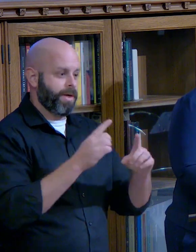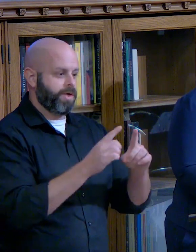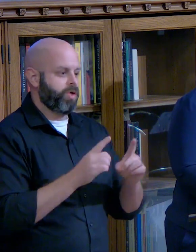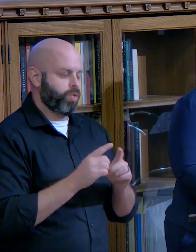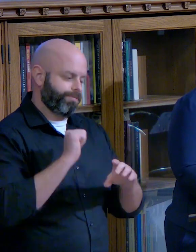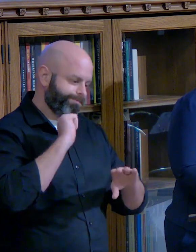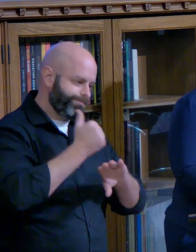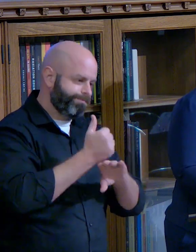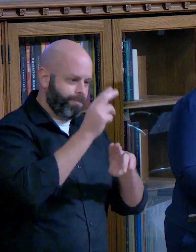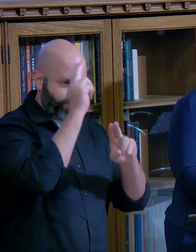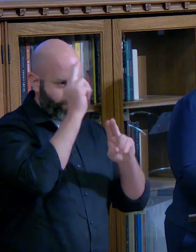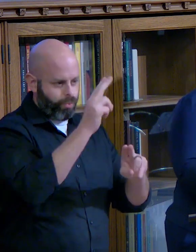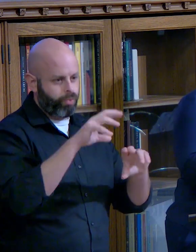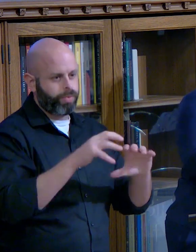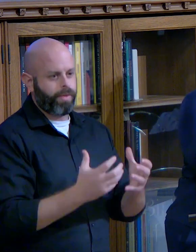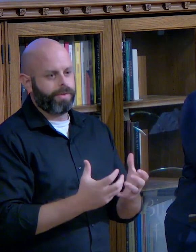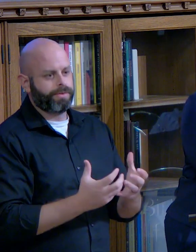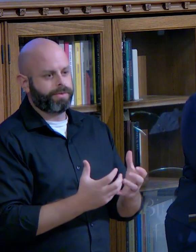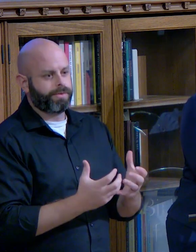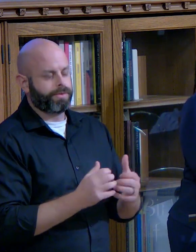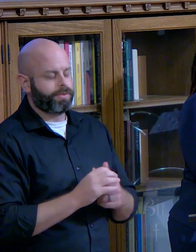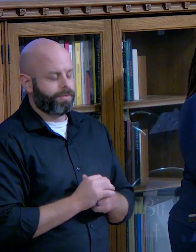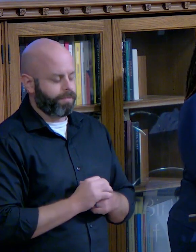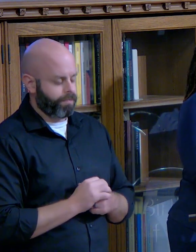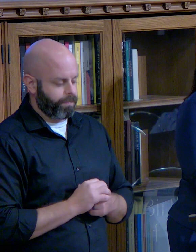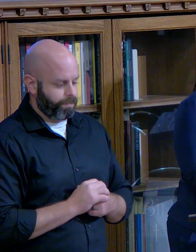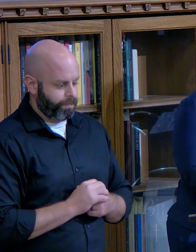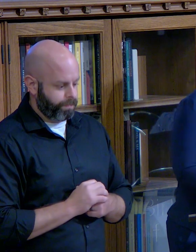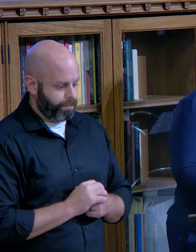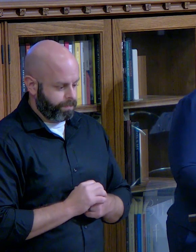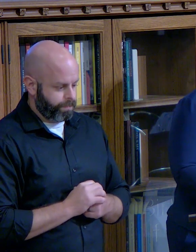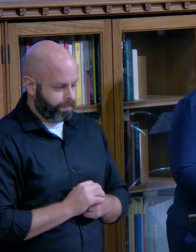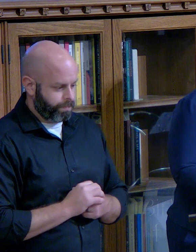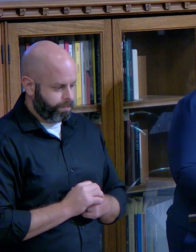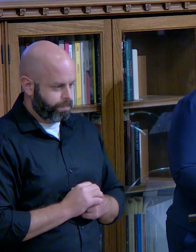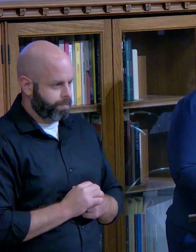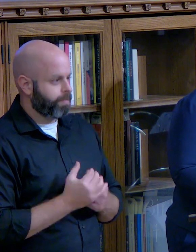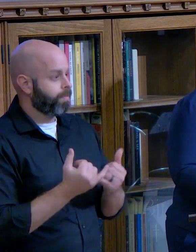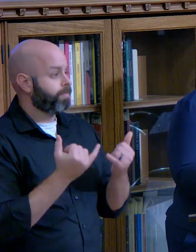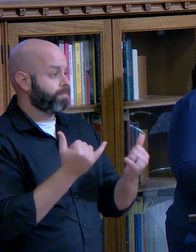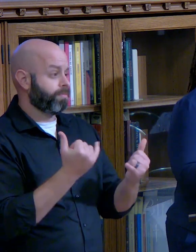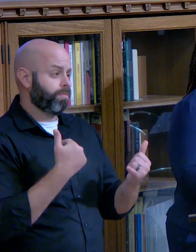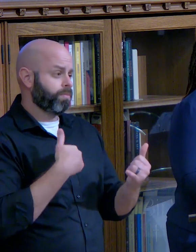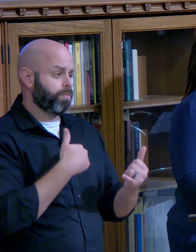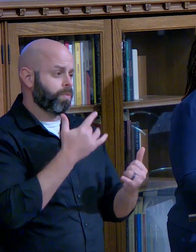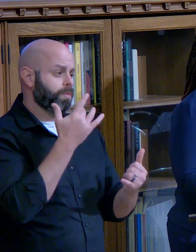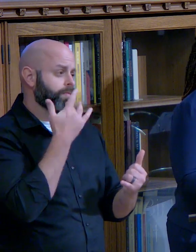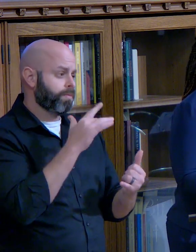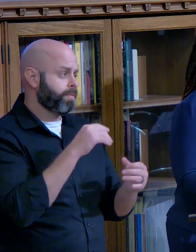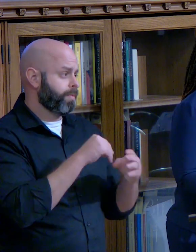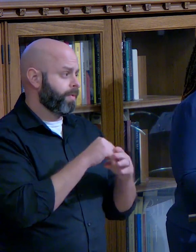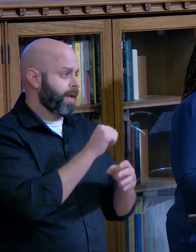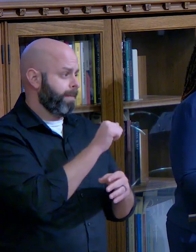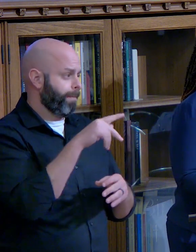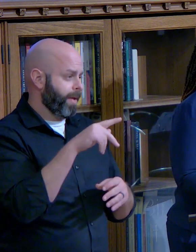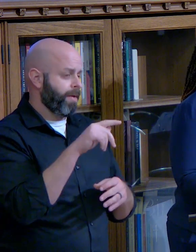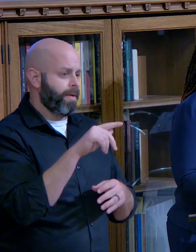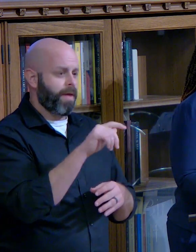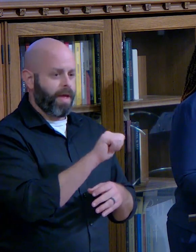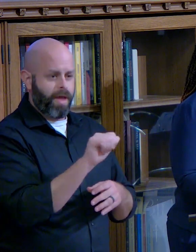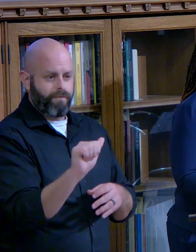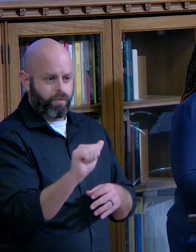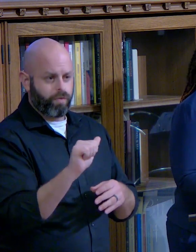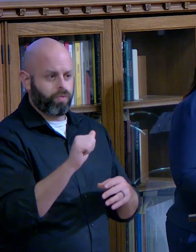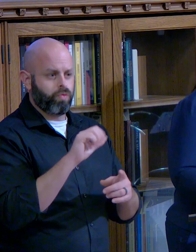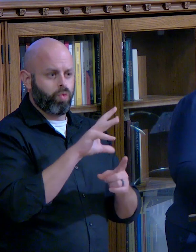honor section now we're one of the lucky participants in the AP African cultural